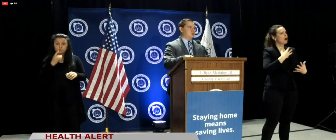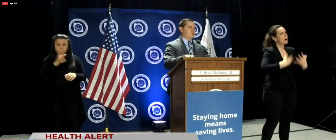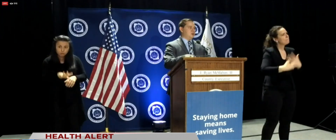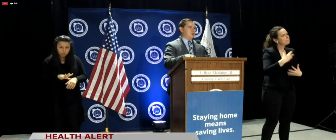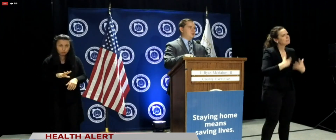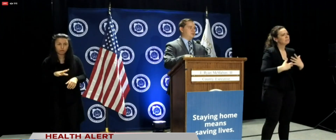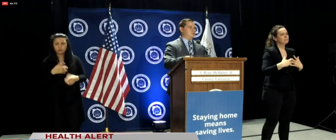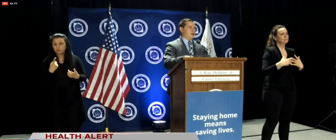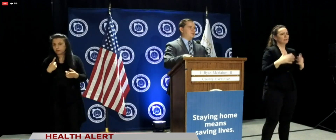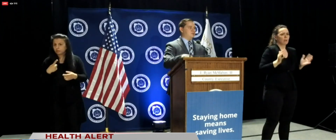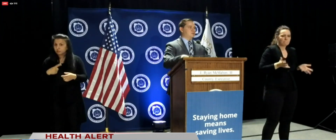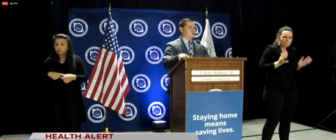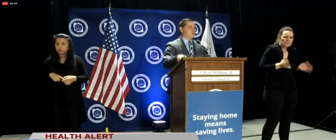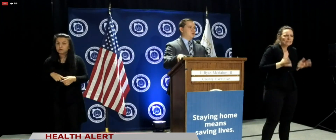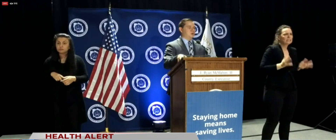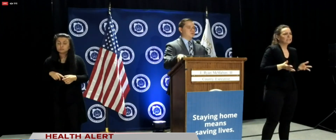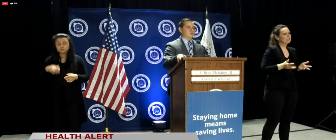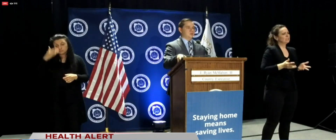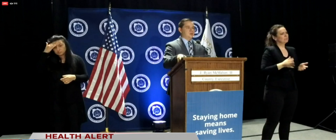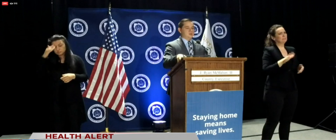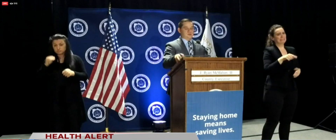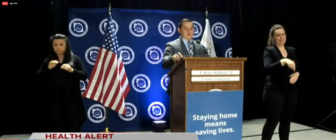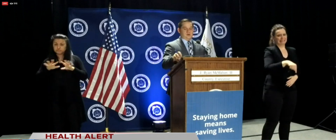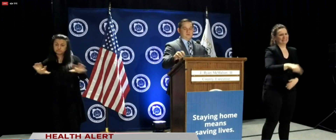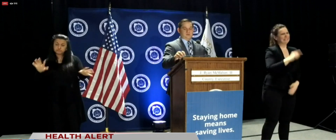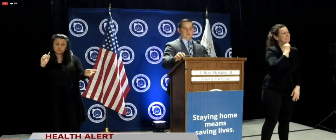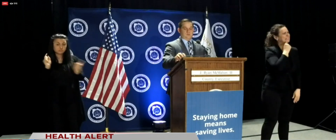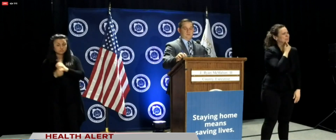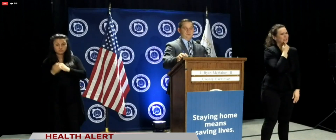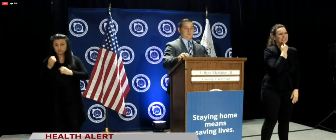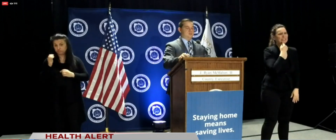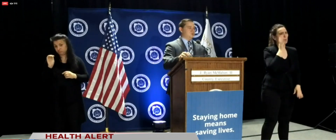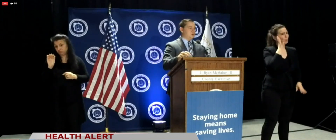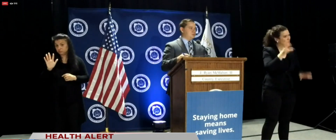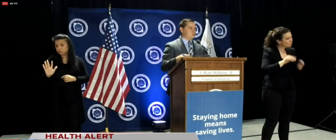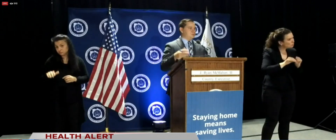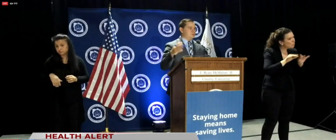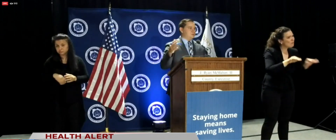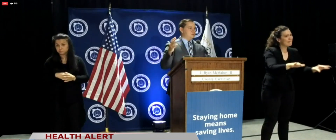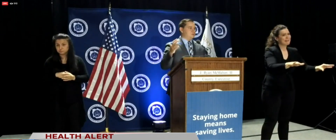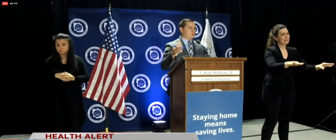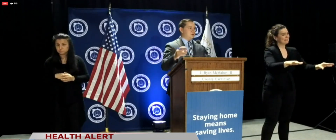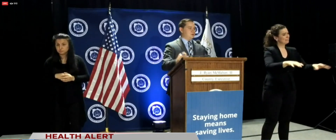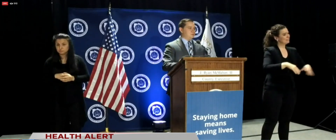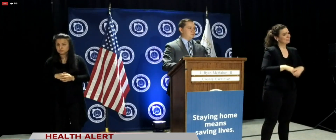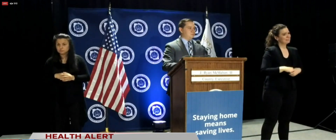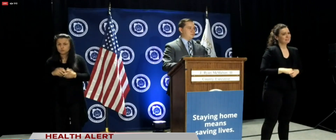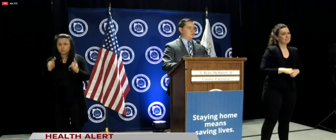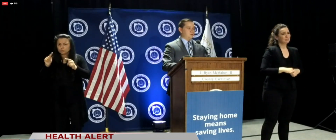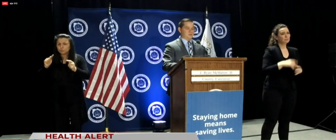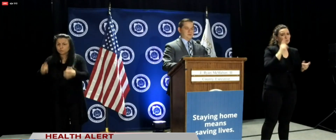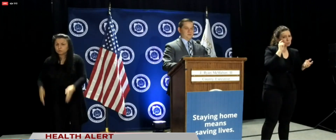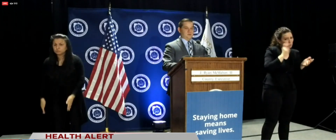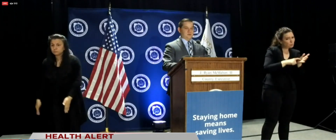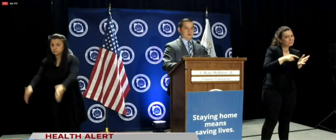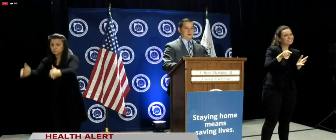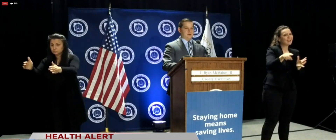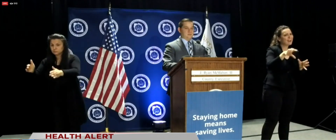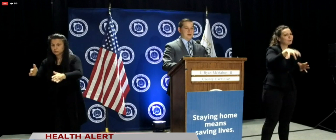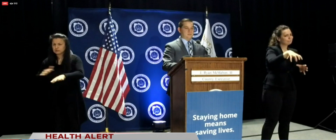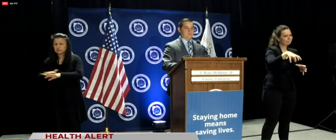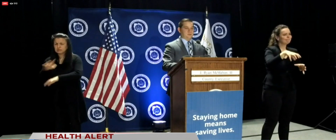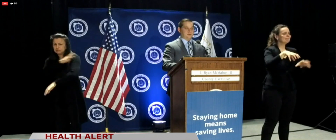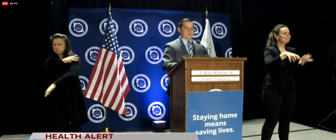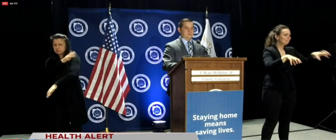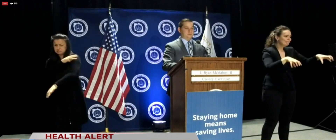vicious this virus looks for a new host. So we see streets, we see, when you look it out